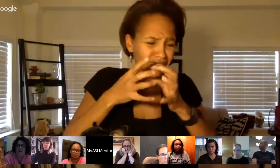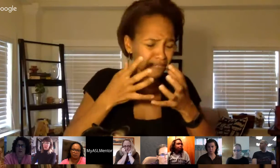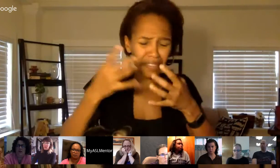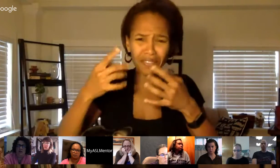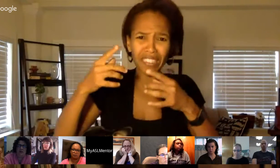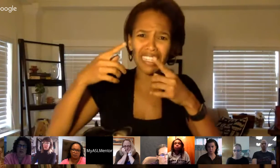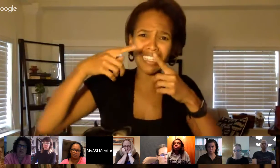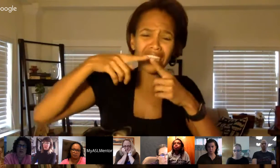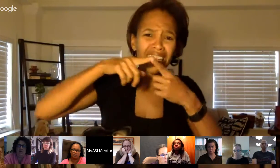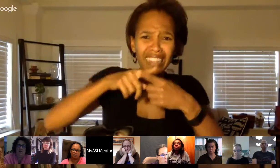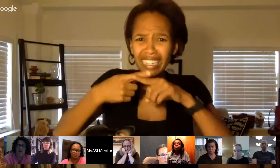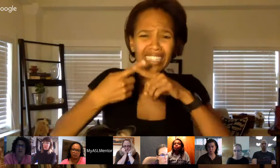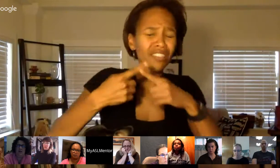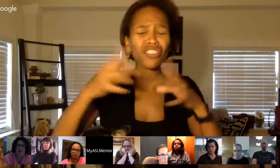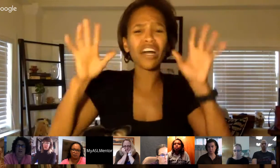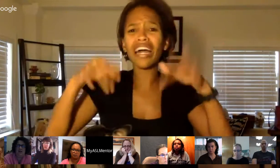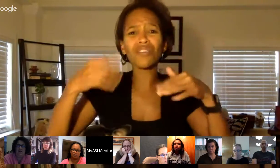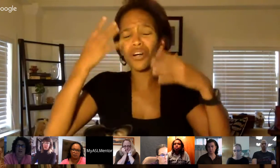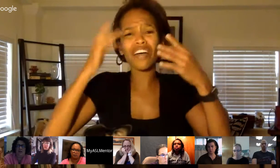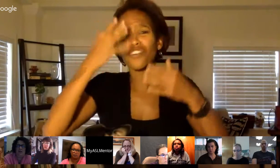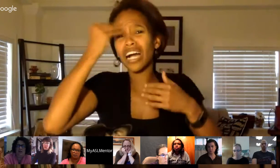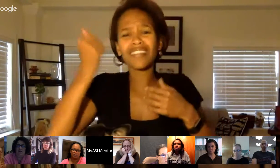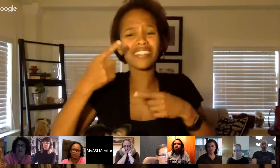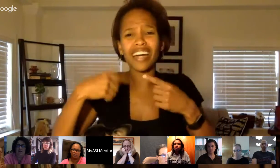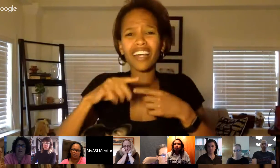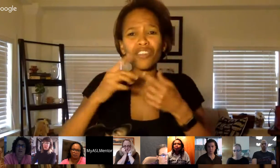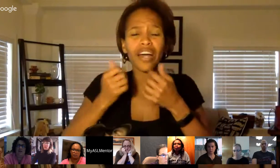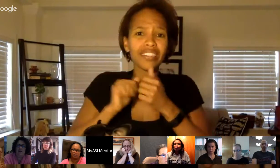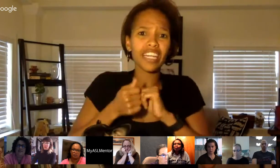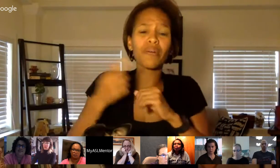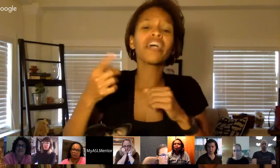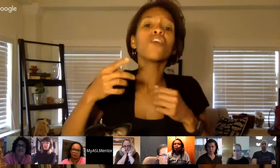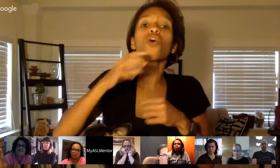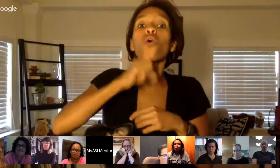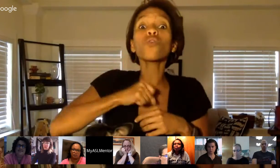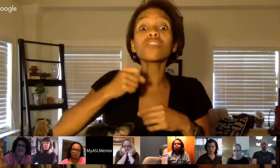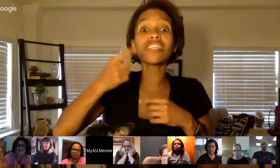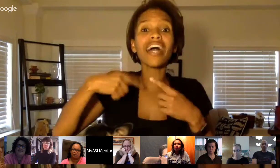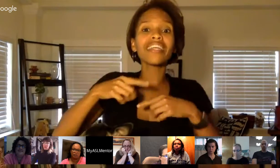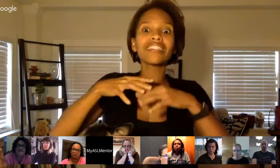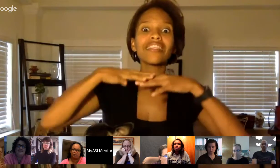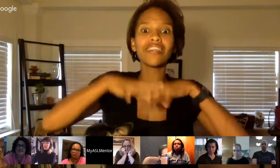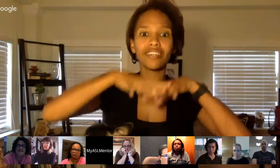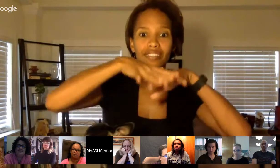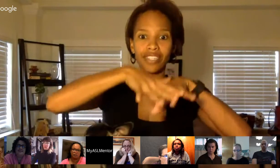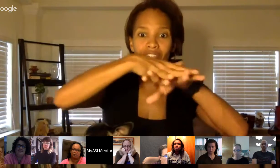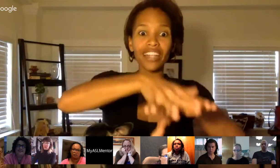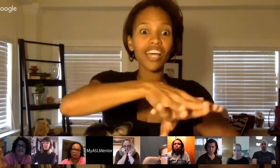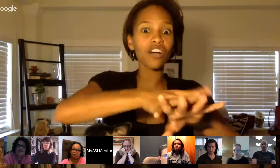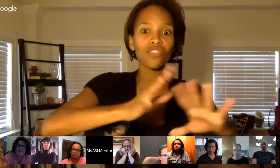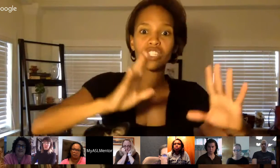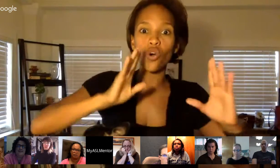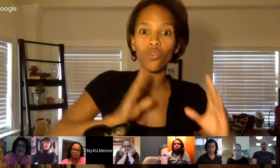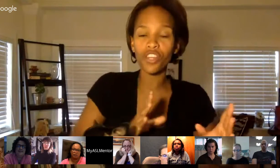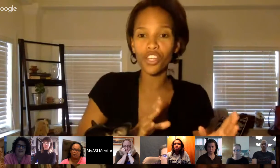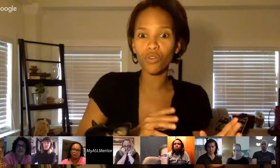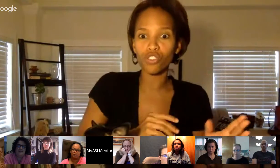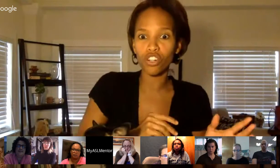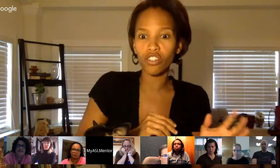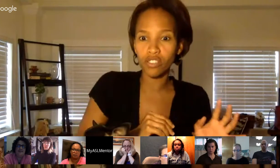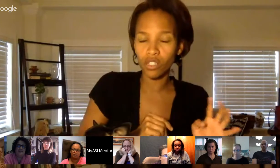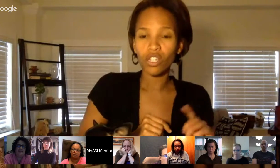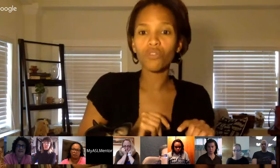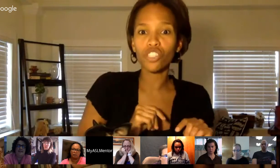this, or this, and I don't know, I forgot the sign, I don't know how to sign it, but the old sign is this, and that's how this whole